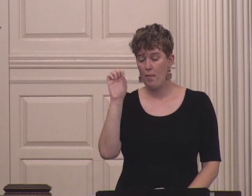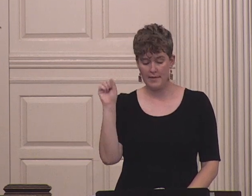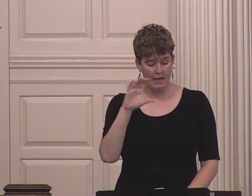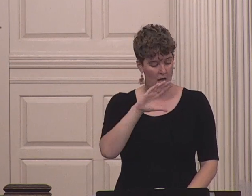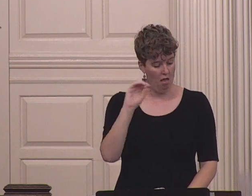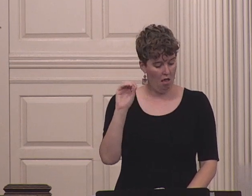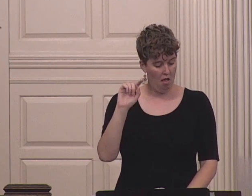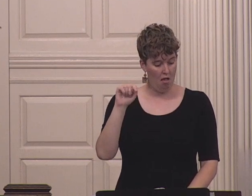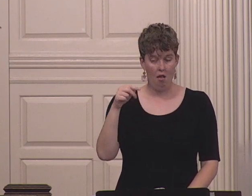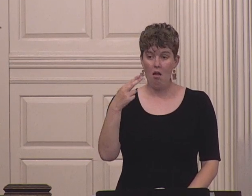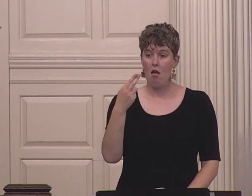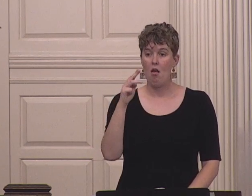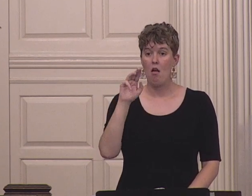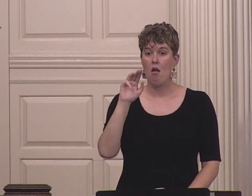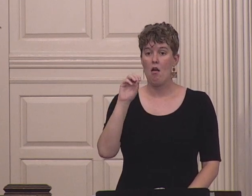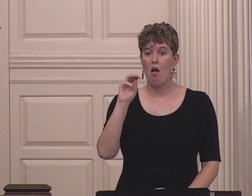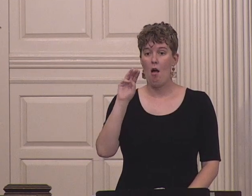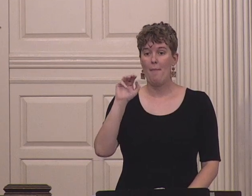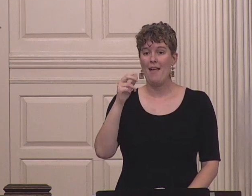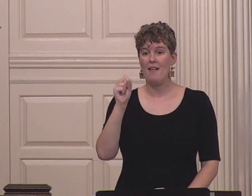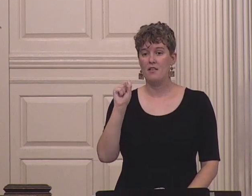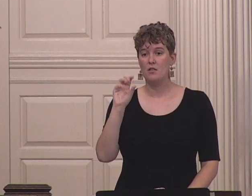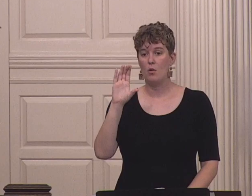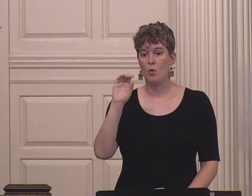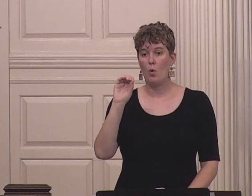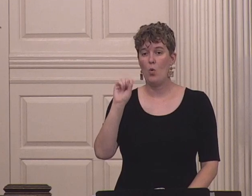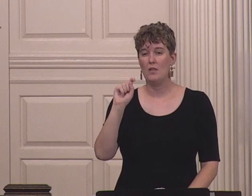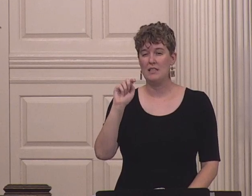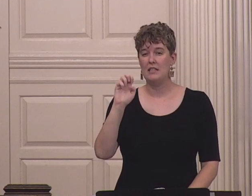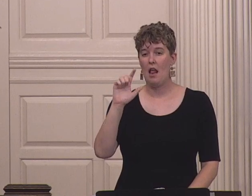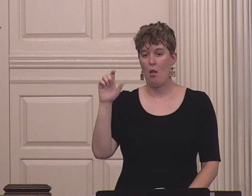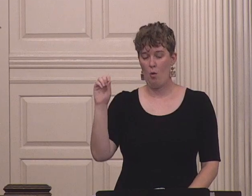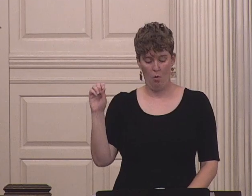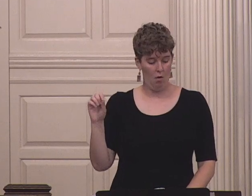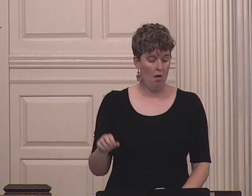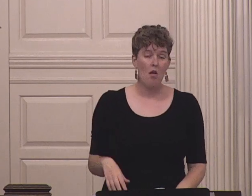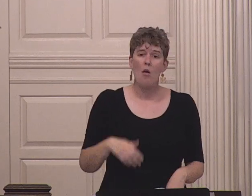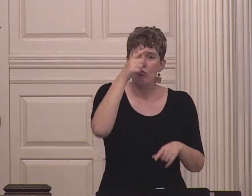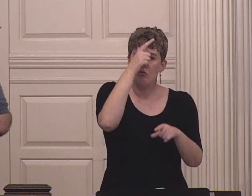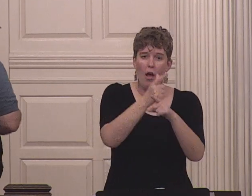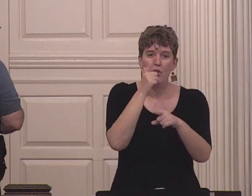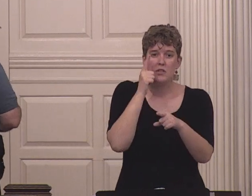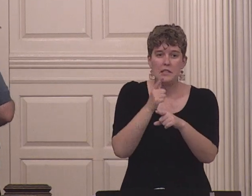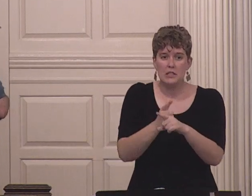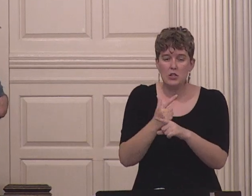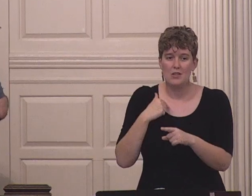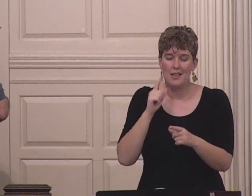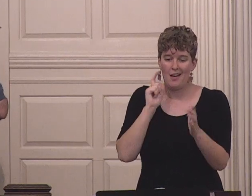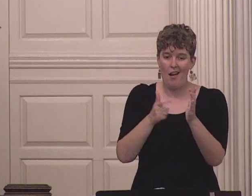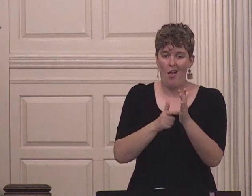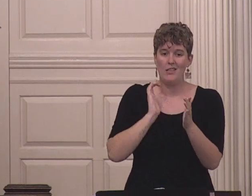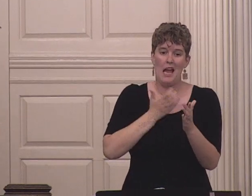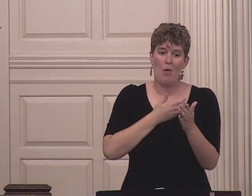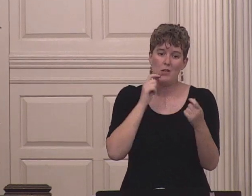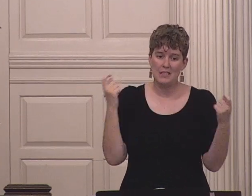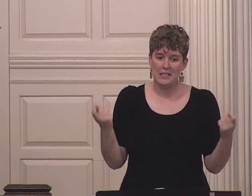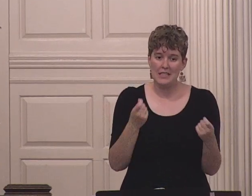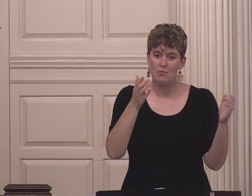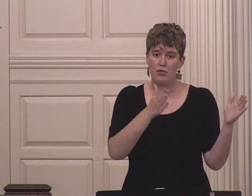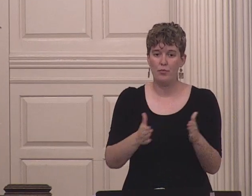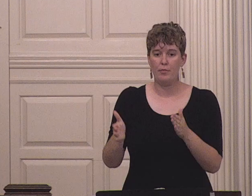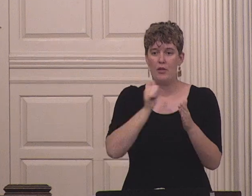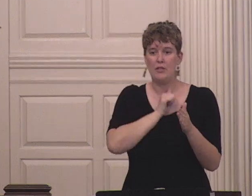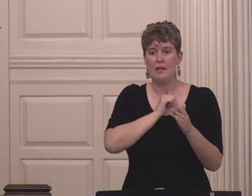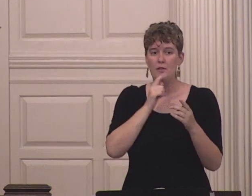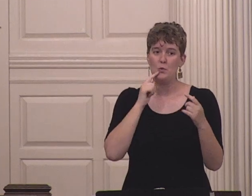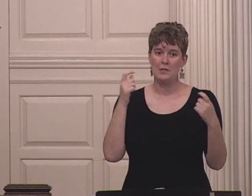Costello. Brothers and sisters, let us acknowledge our sins and so prepare ourselves to celebrate the sacred mysteries.